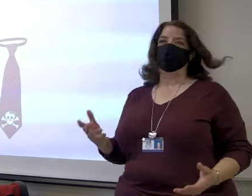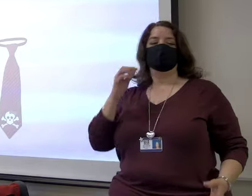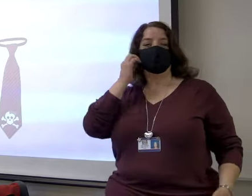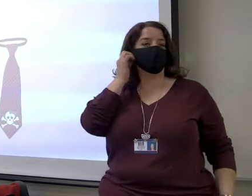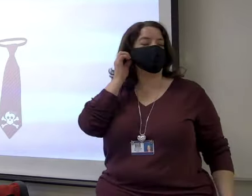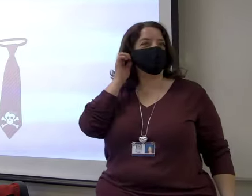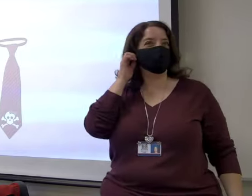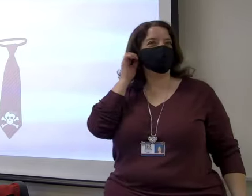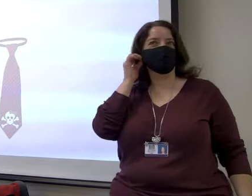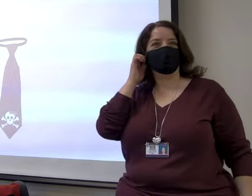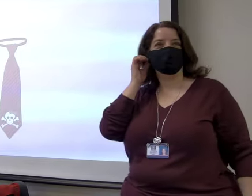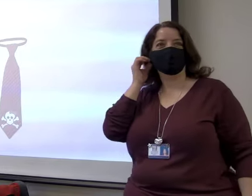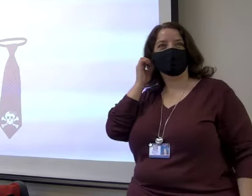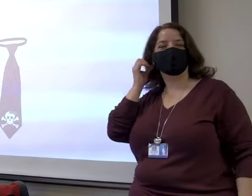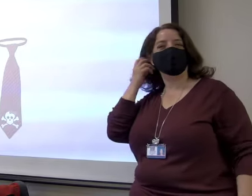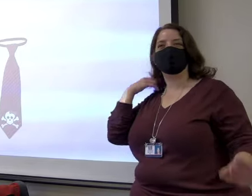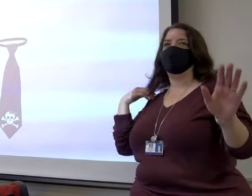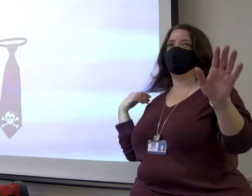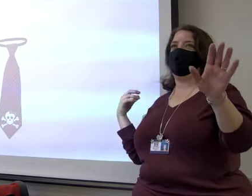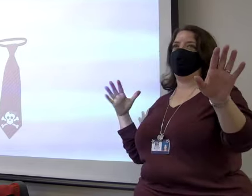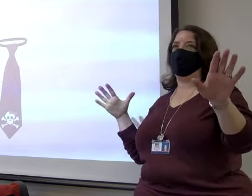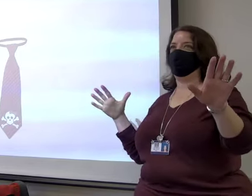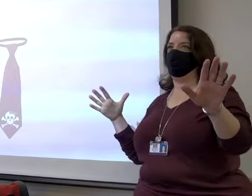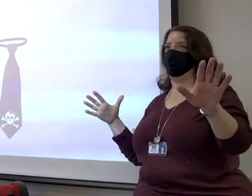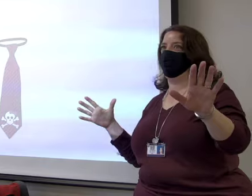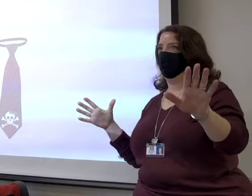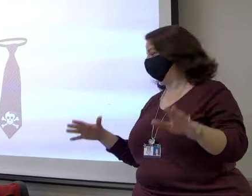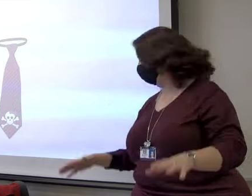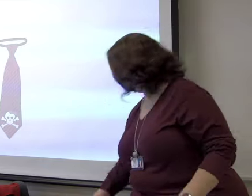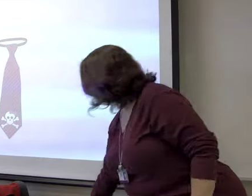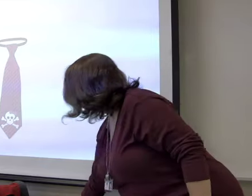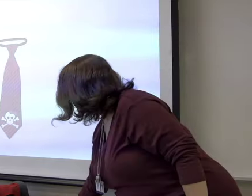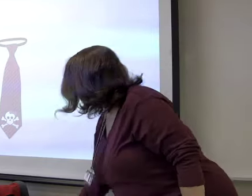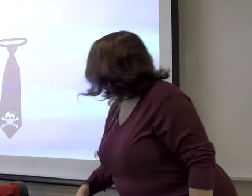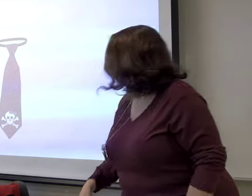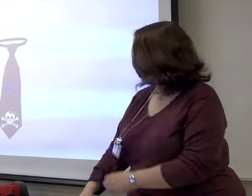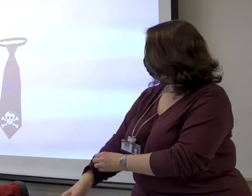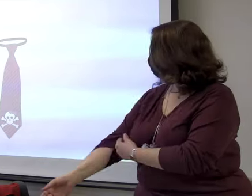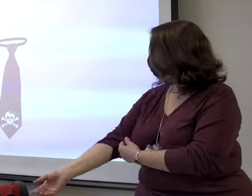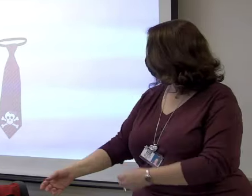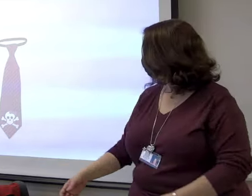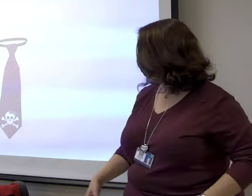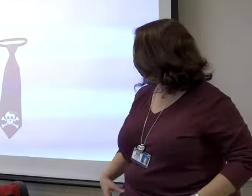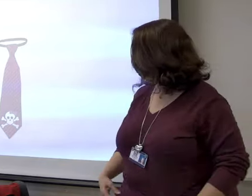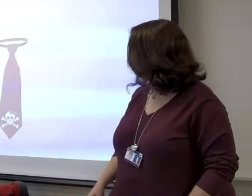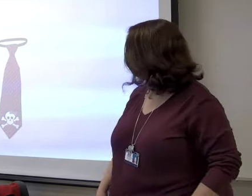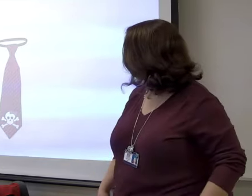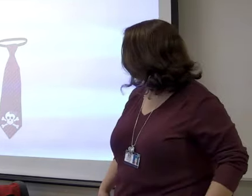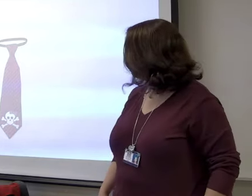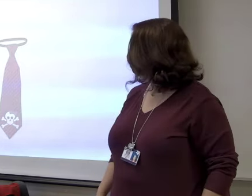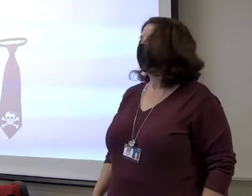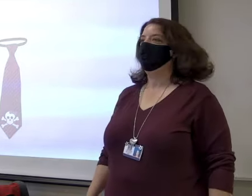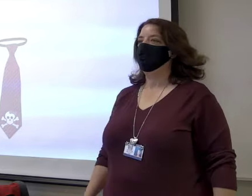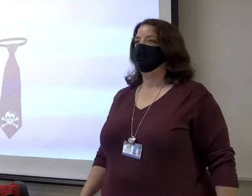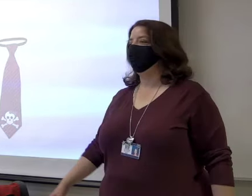just work it. I don't know. Again, we're signing about it. I'm not asking you to wear it. It has a little stirrup It's around. from Monster High. And she's got a